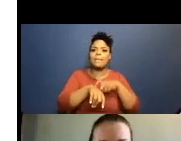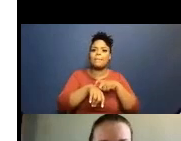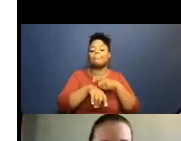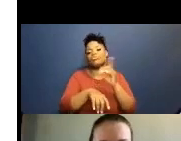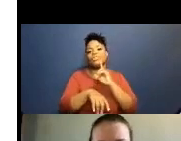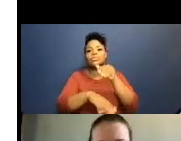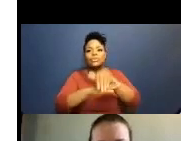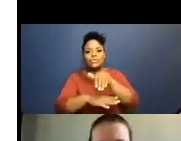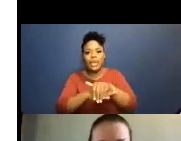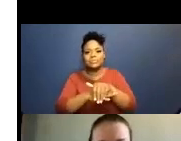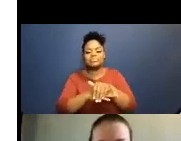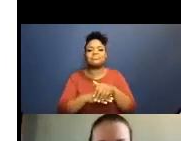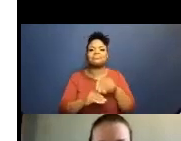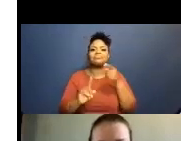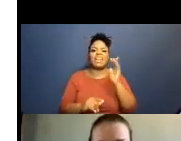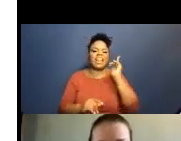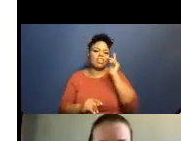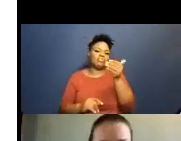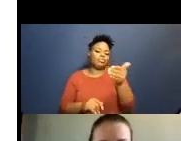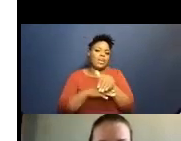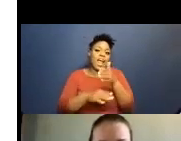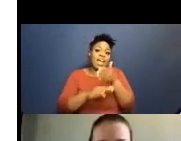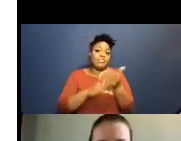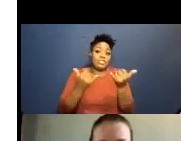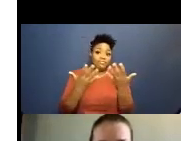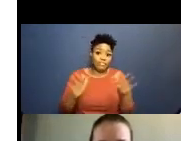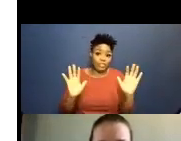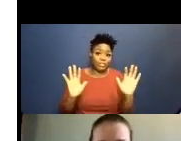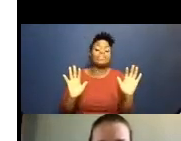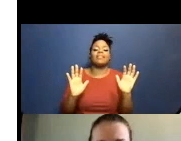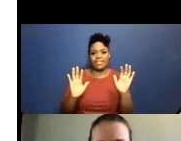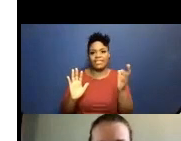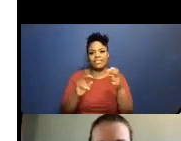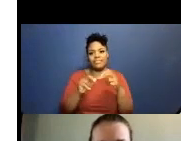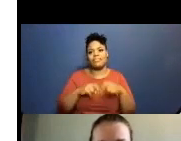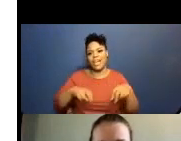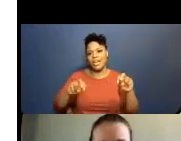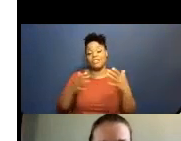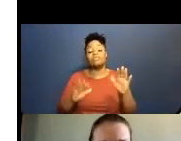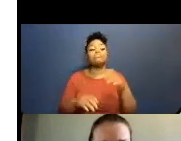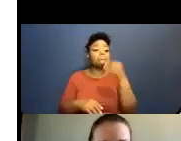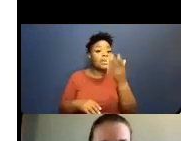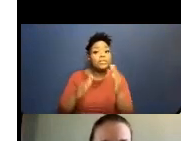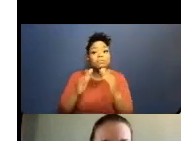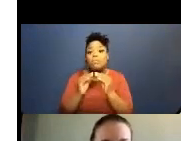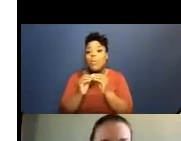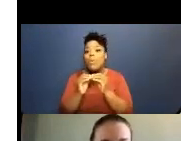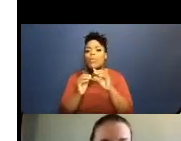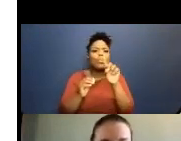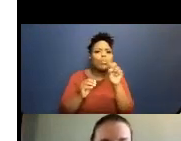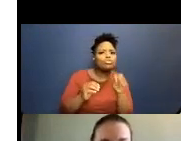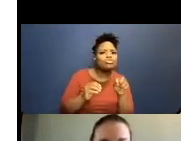Q&A or any other sort of tech problems. Please feel free to use the Q&A or reach out to the Superfest email that you would have